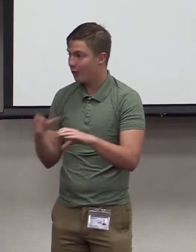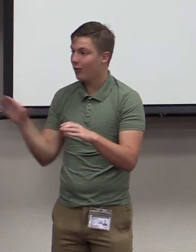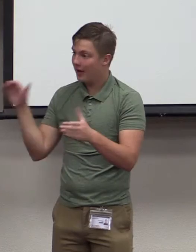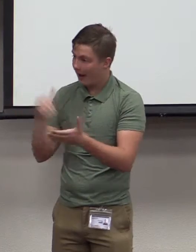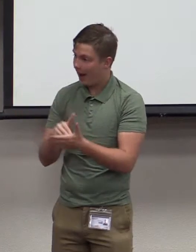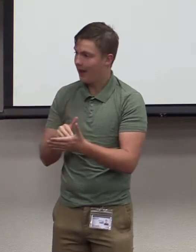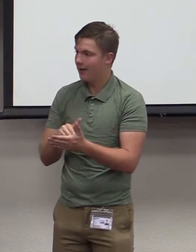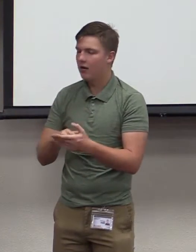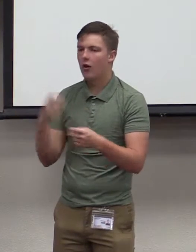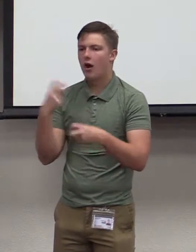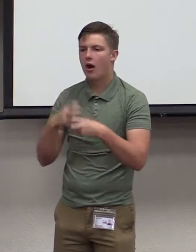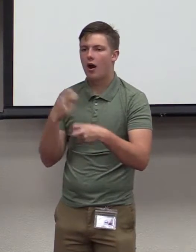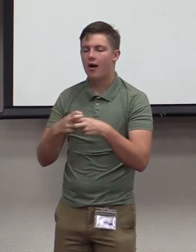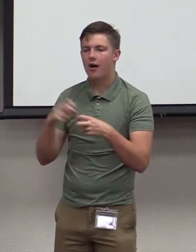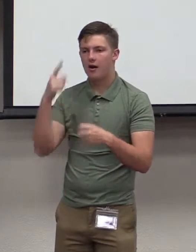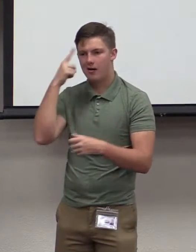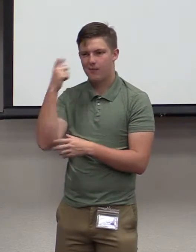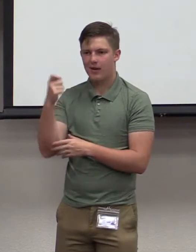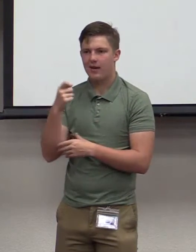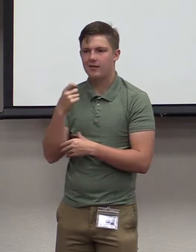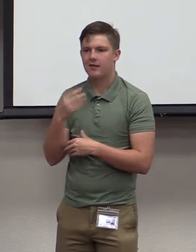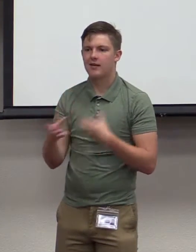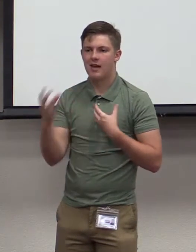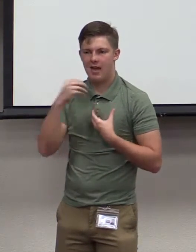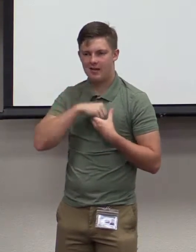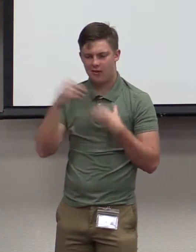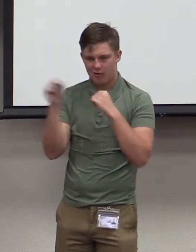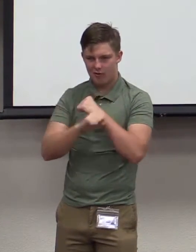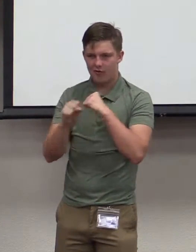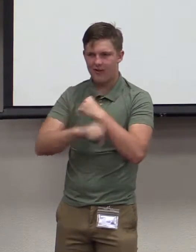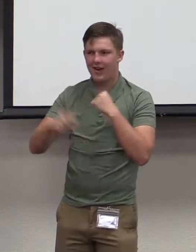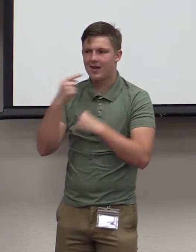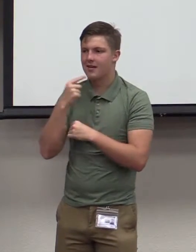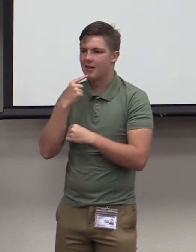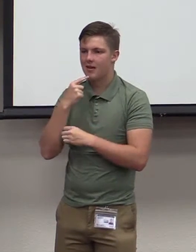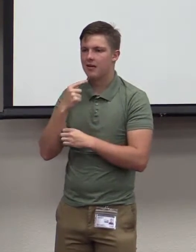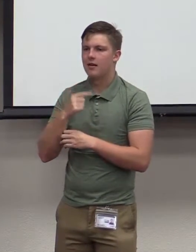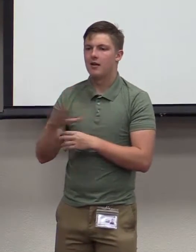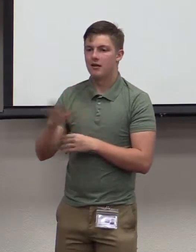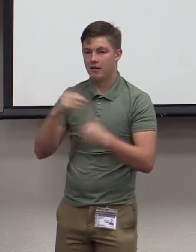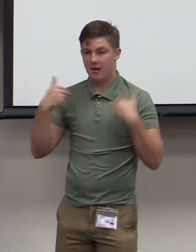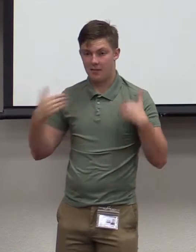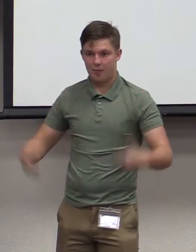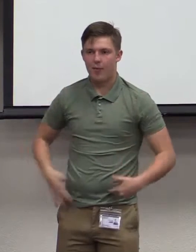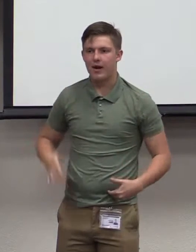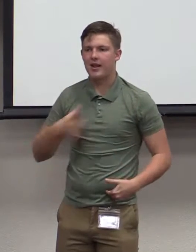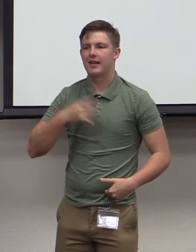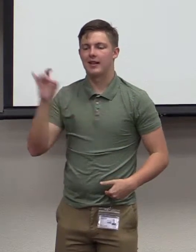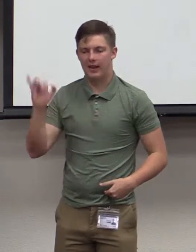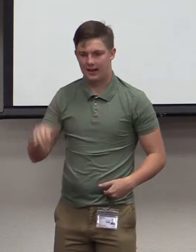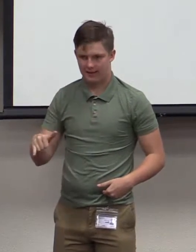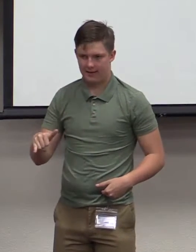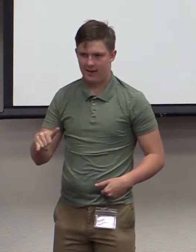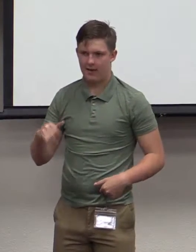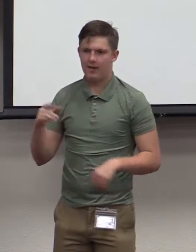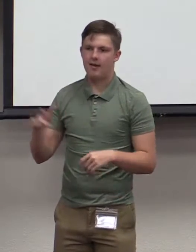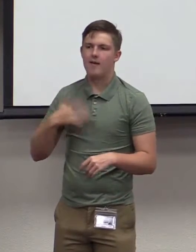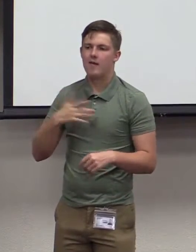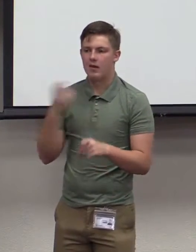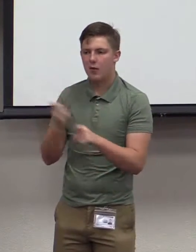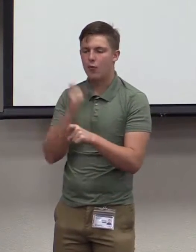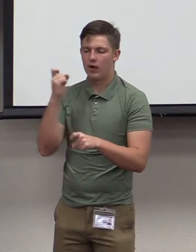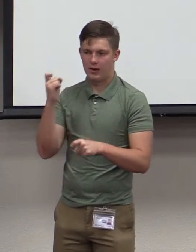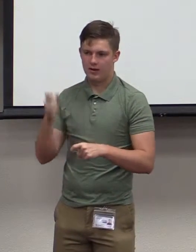So it's so hard because this internal fight within us says that your body likes that feeling of winning.